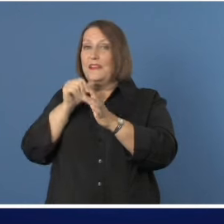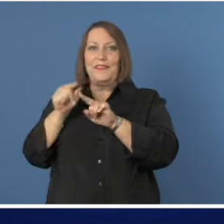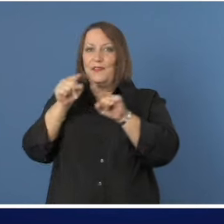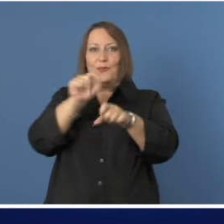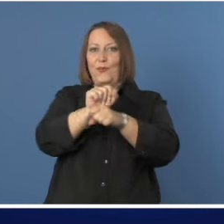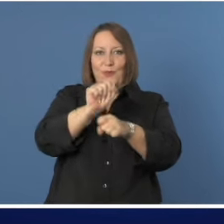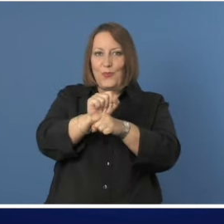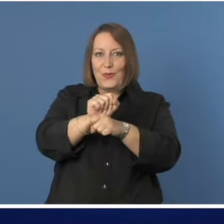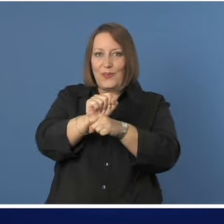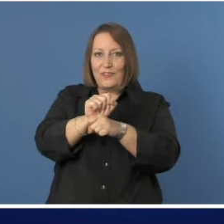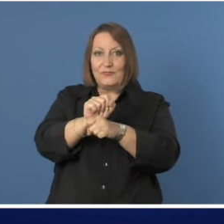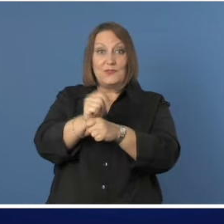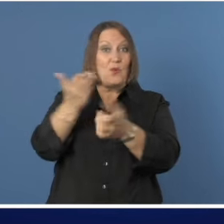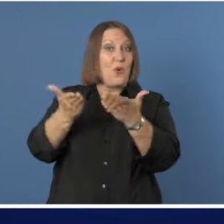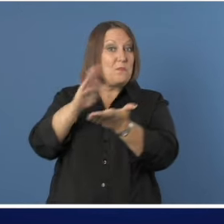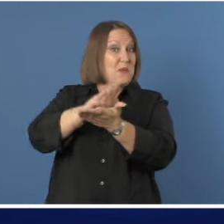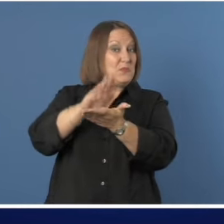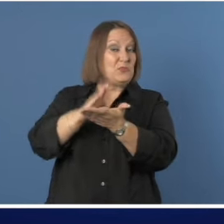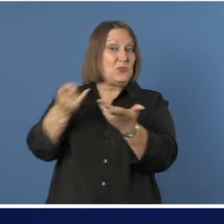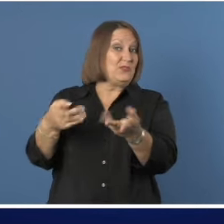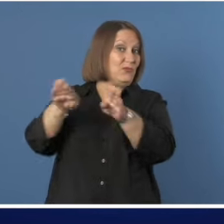same time.